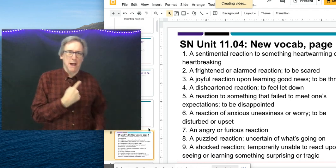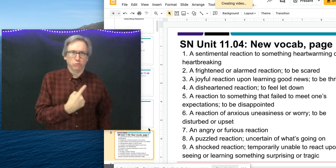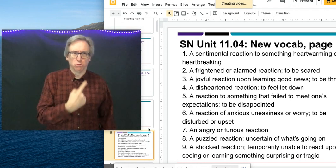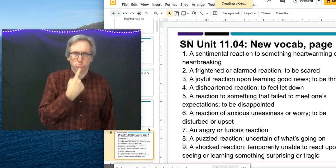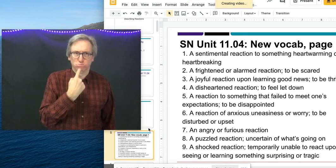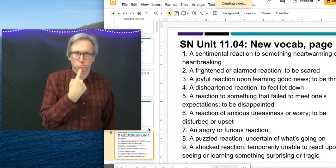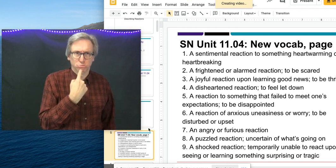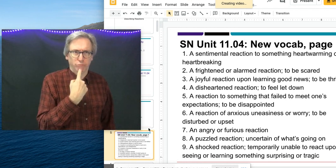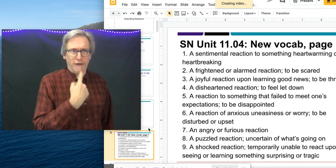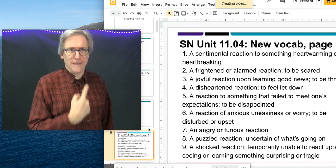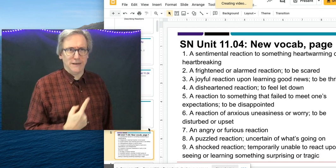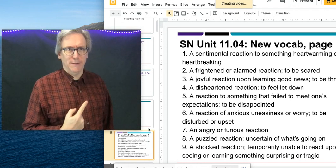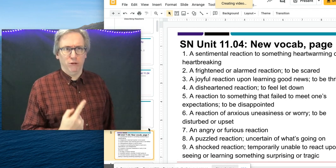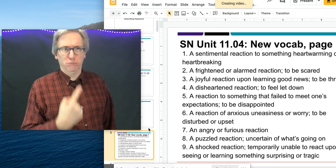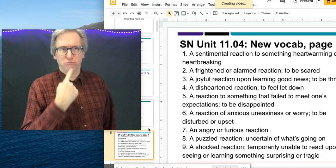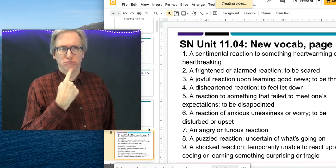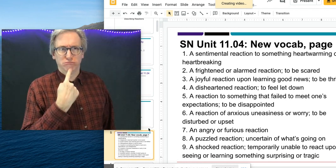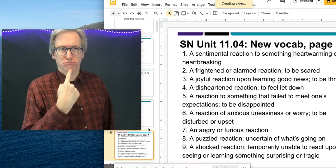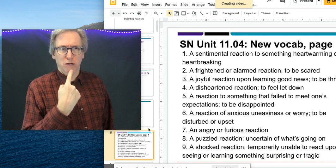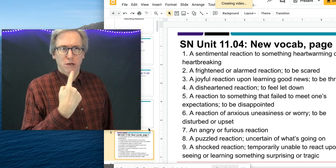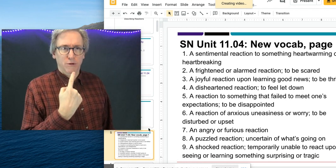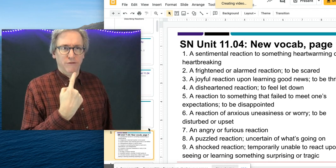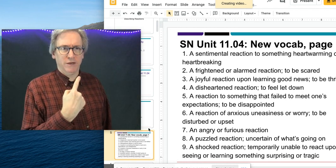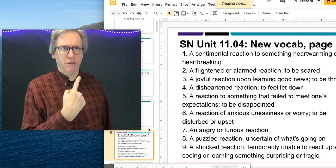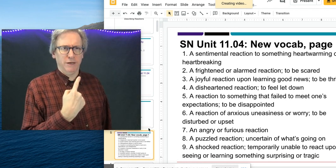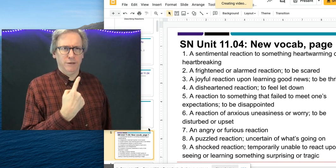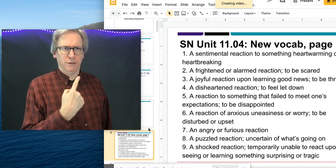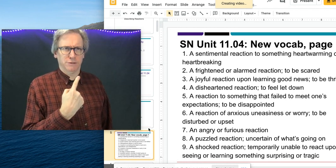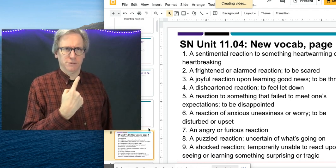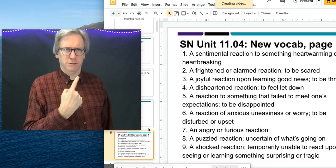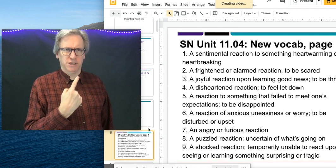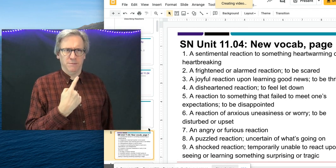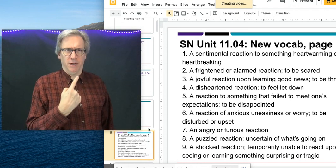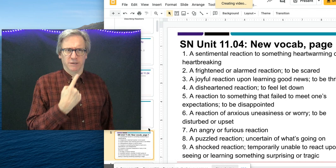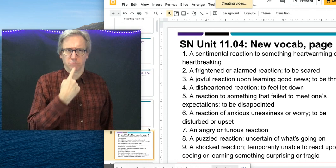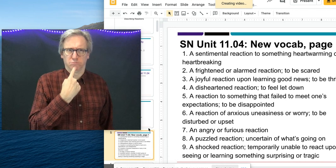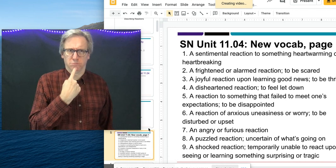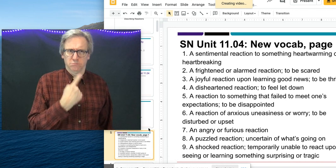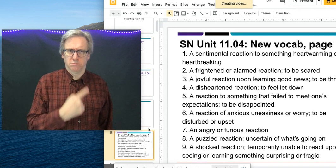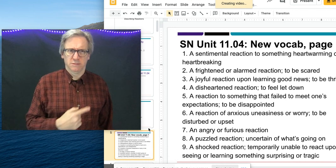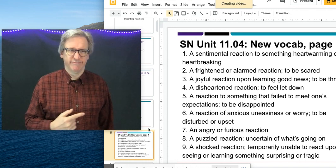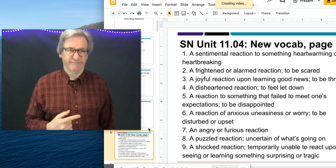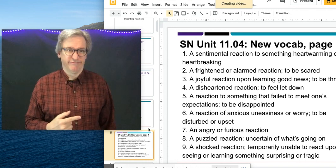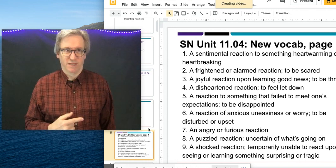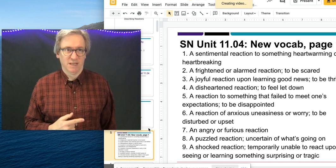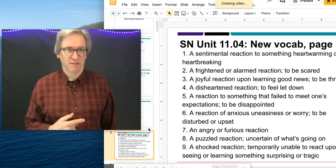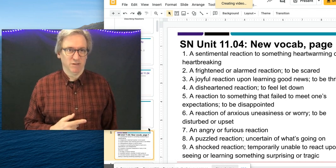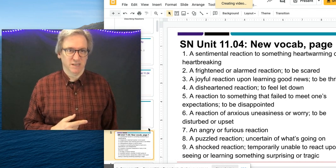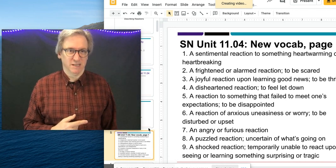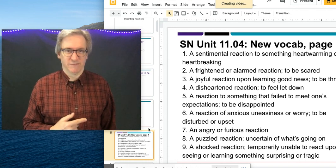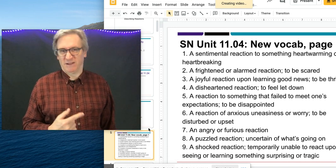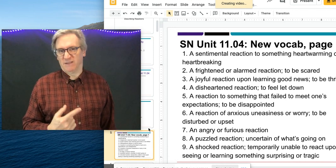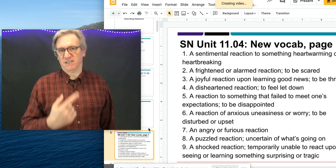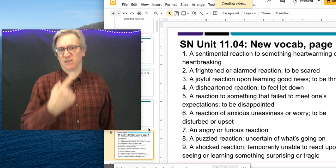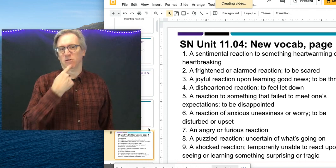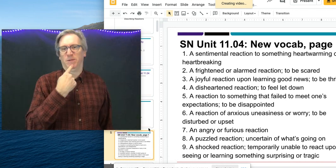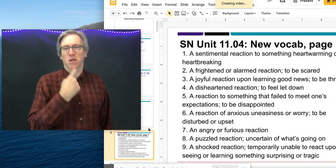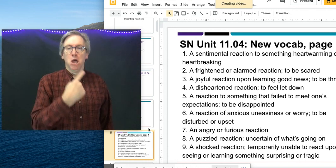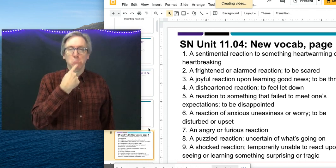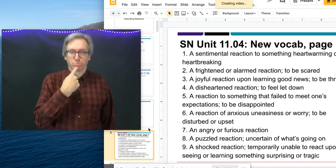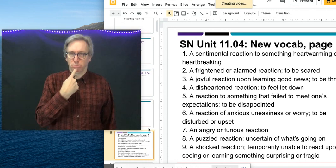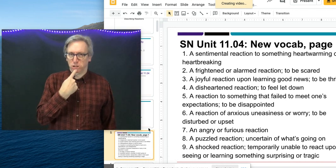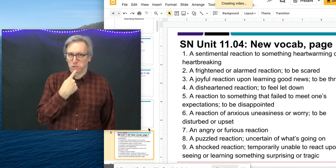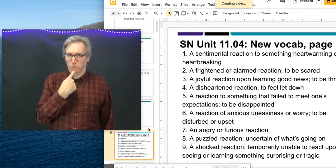So pout. Find that dimple. Put a finger in your chin butt. It wasn't as effective as I thought it would